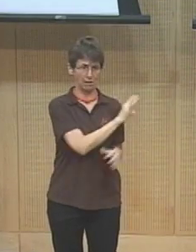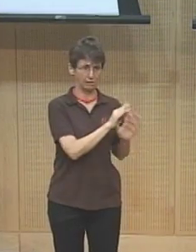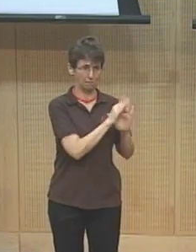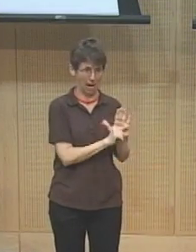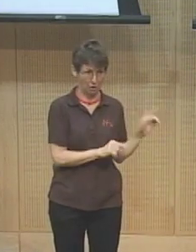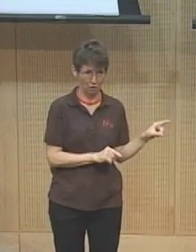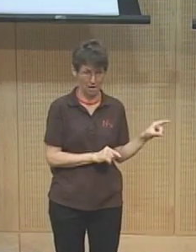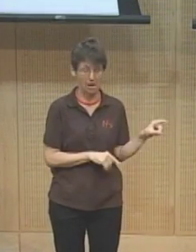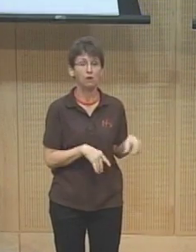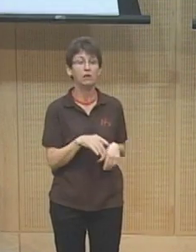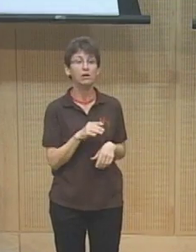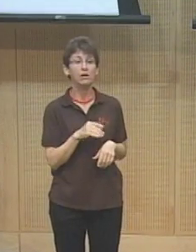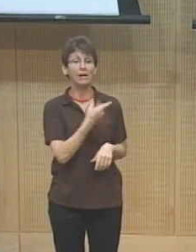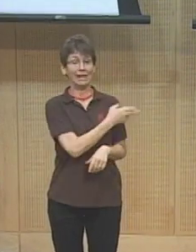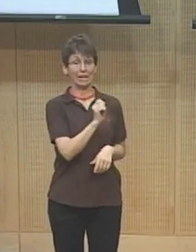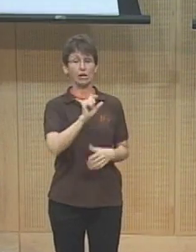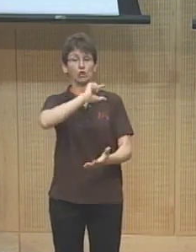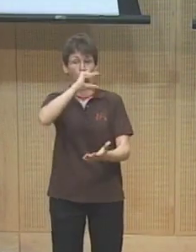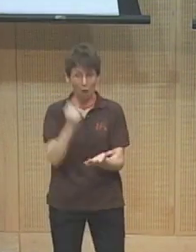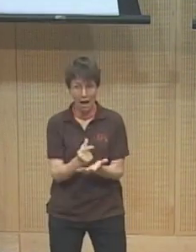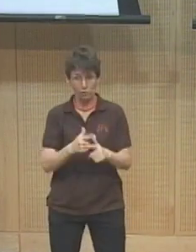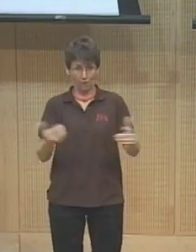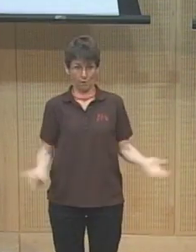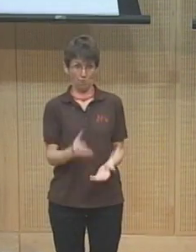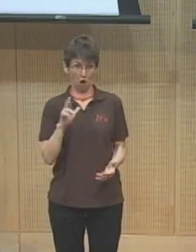his background. Michael is a graduate of RIT.